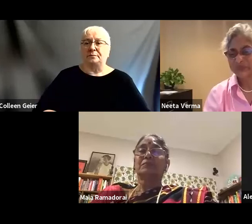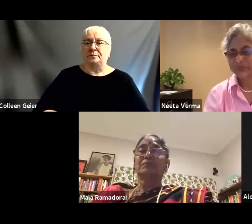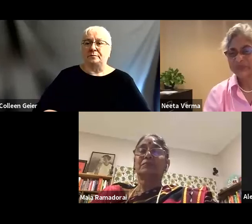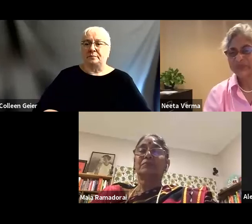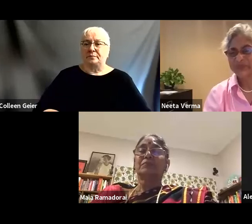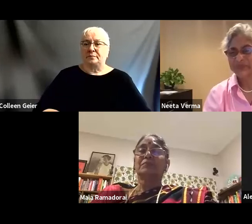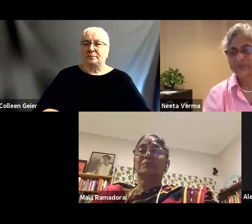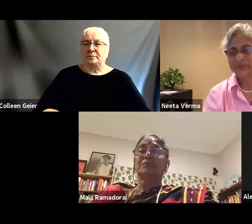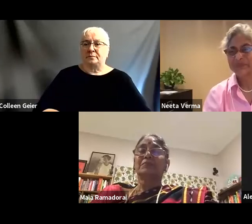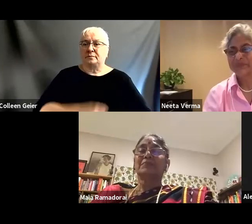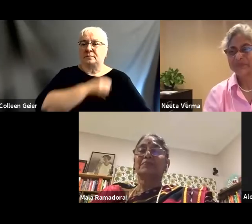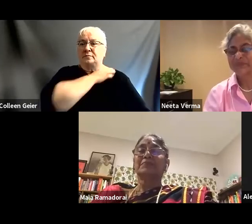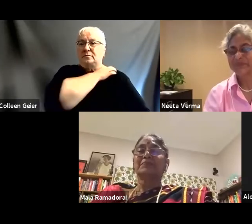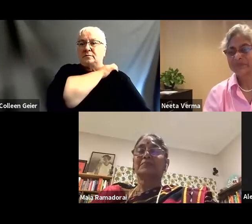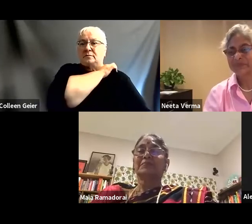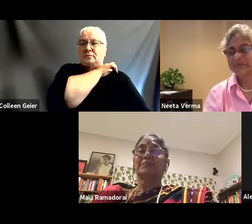full answer to that question.